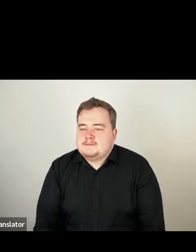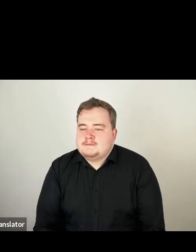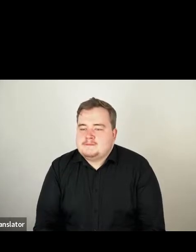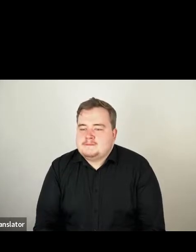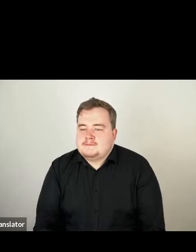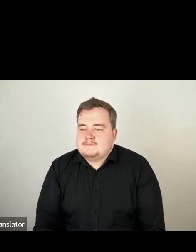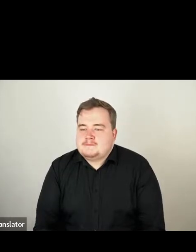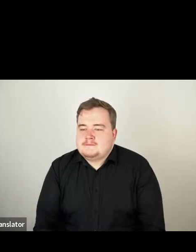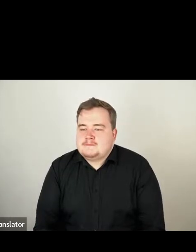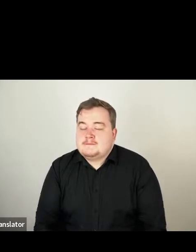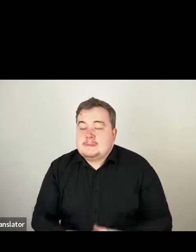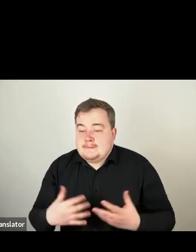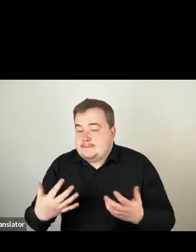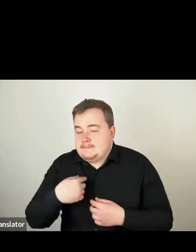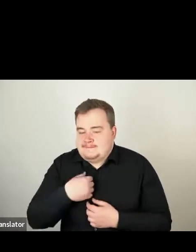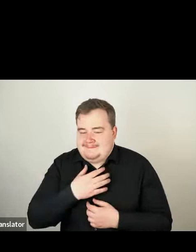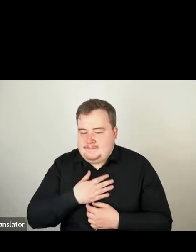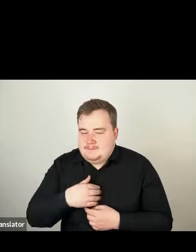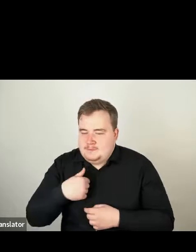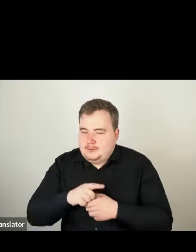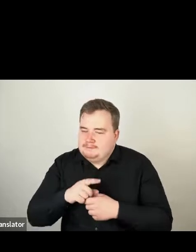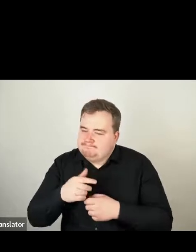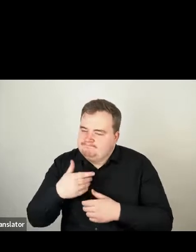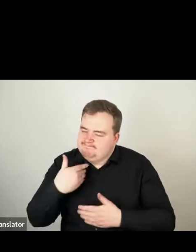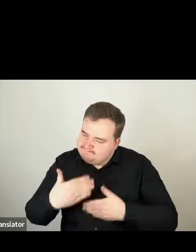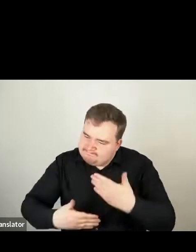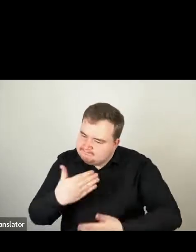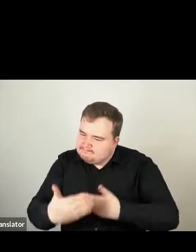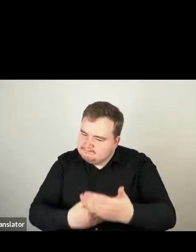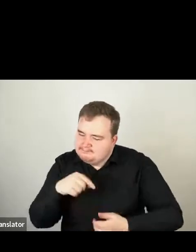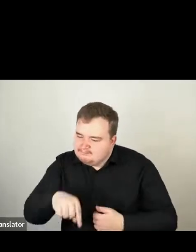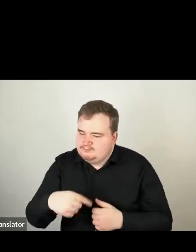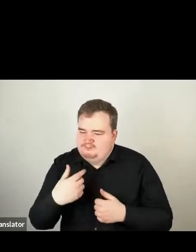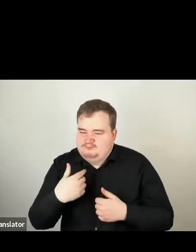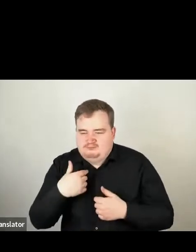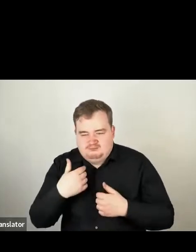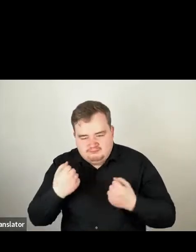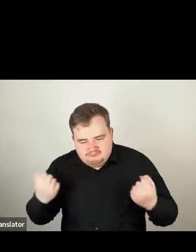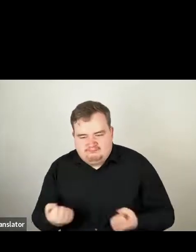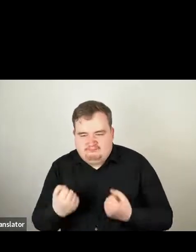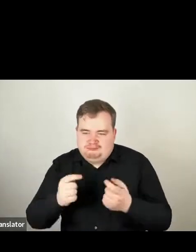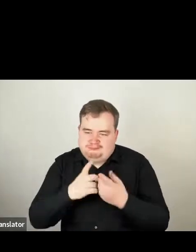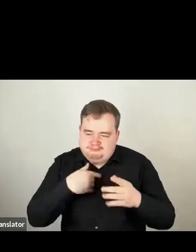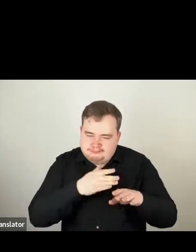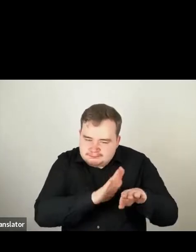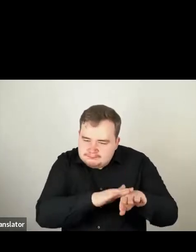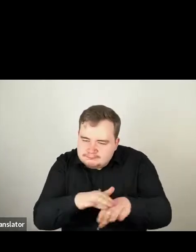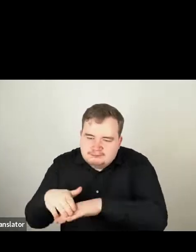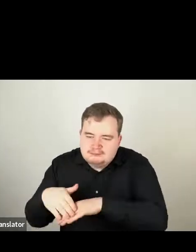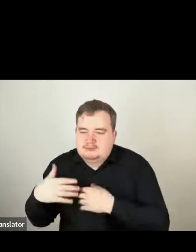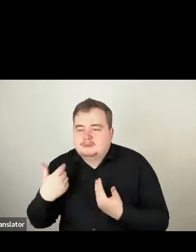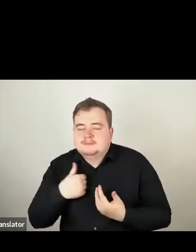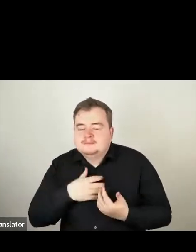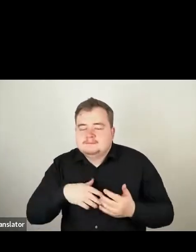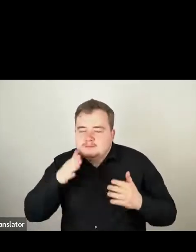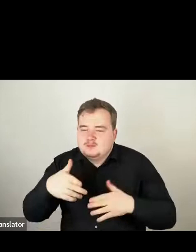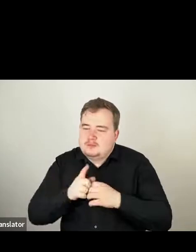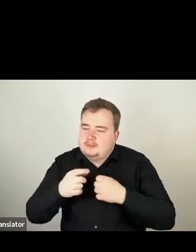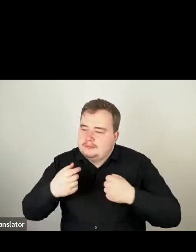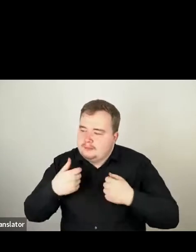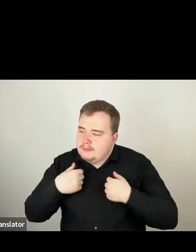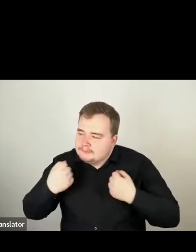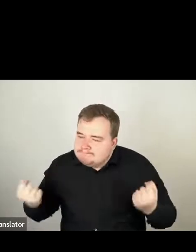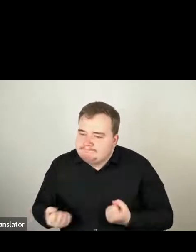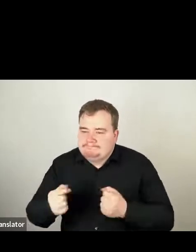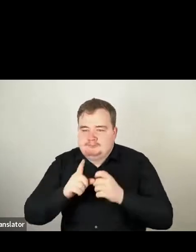and to continue speaking as loud, as clear as possible in support of the promotion of human rights, democratic institutions,